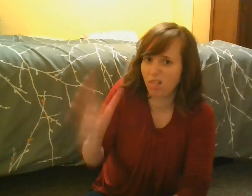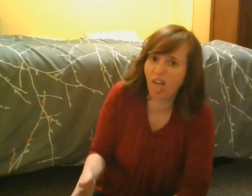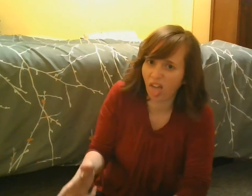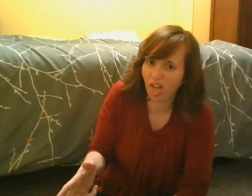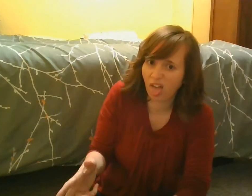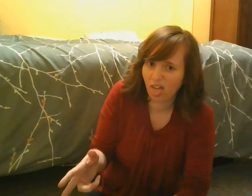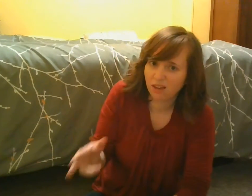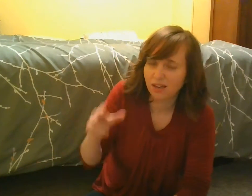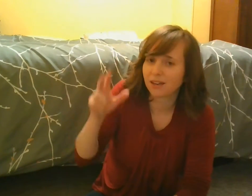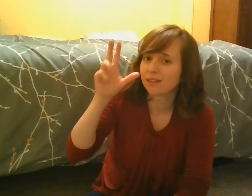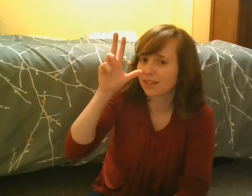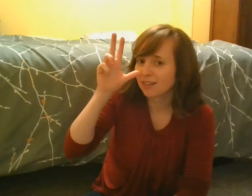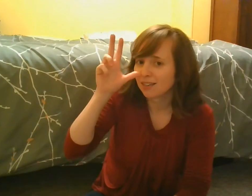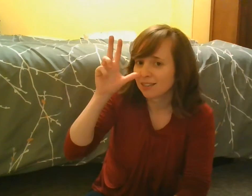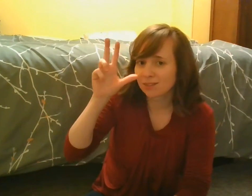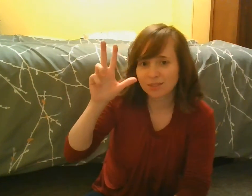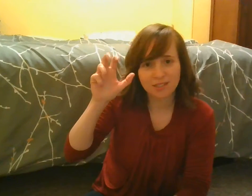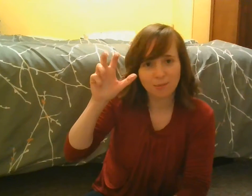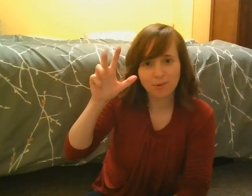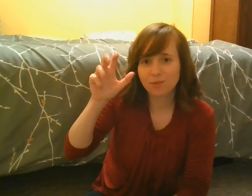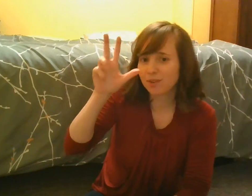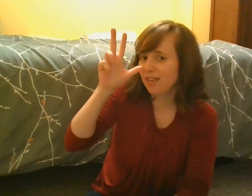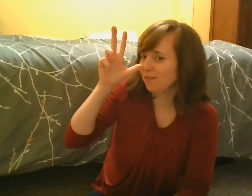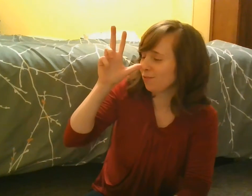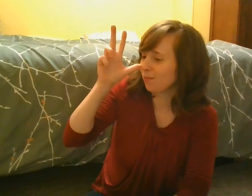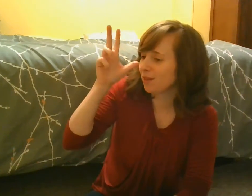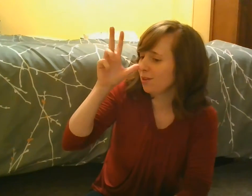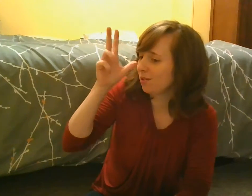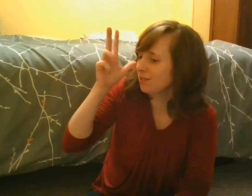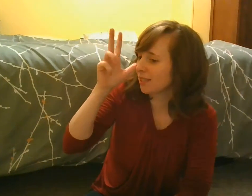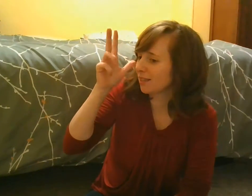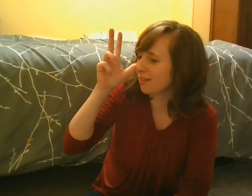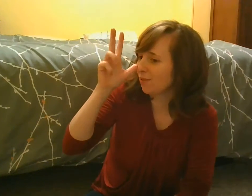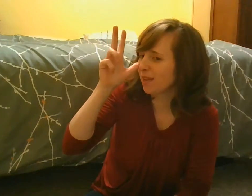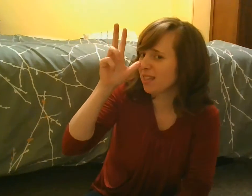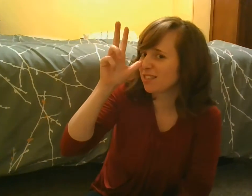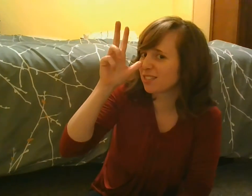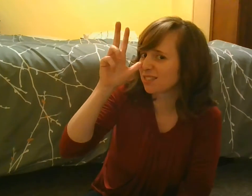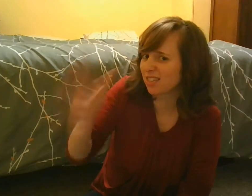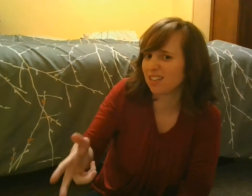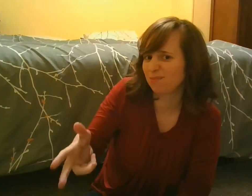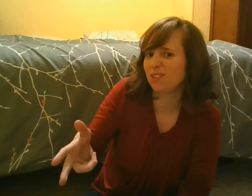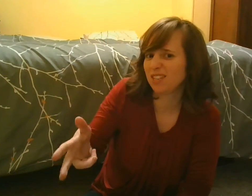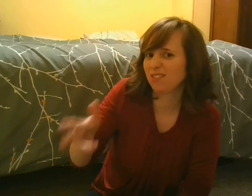bleh kind of thing. So it's number 3 from the nose at the thumb, and then just kind of put it down.